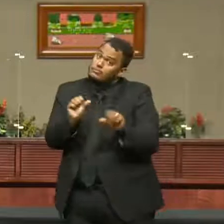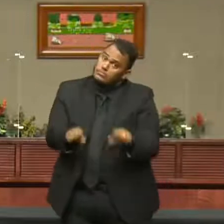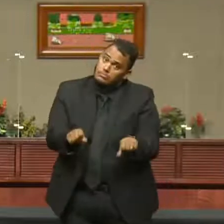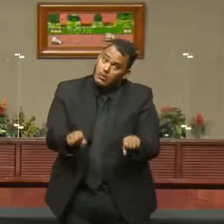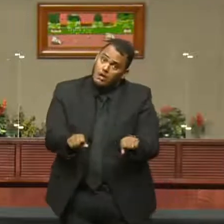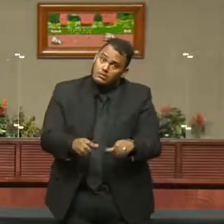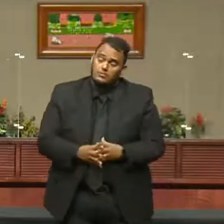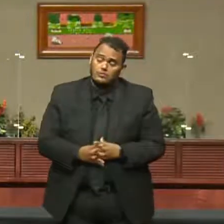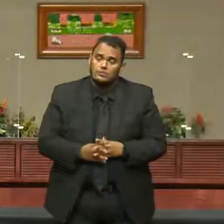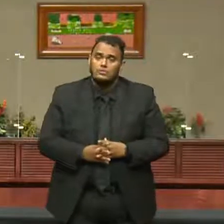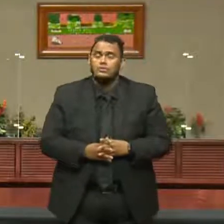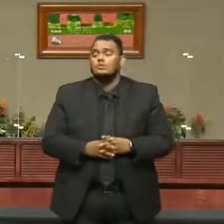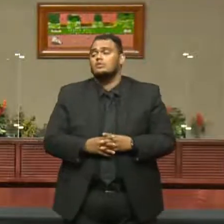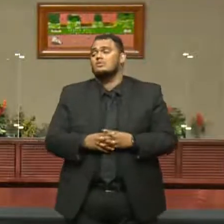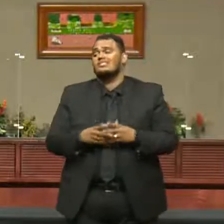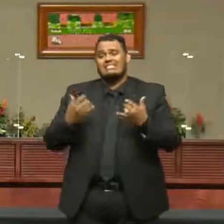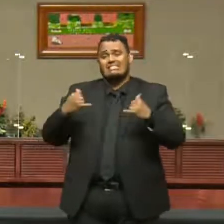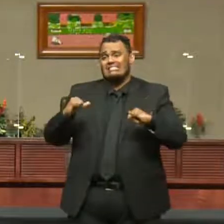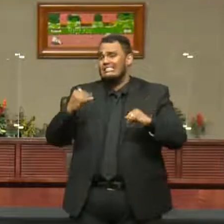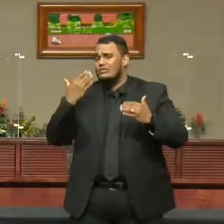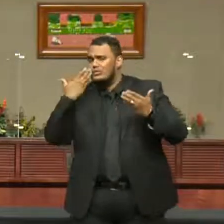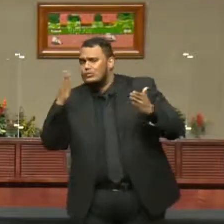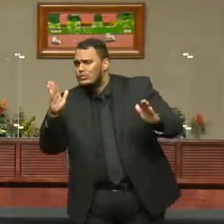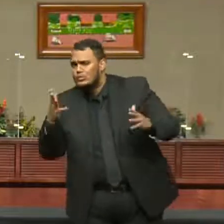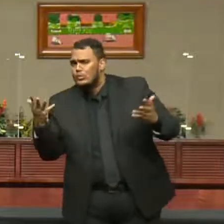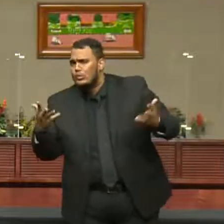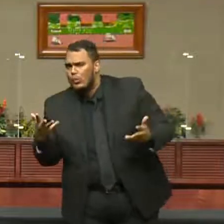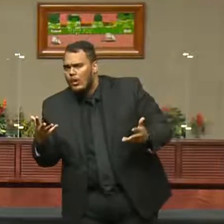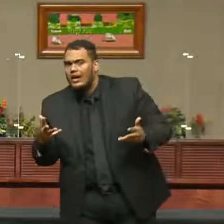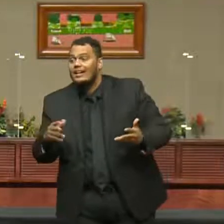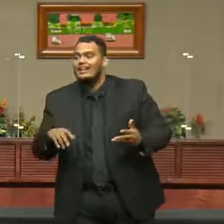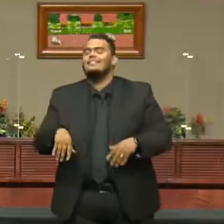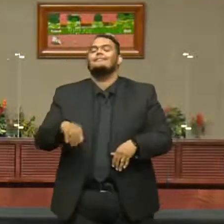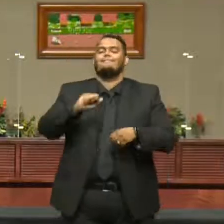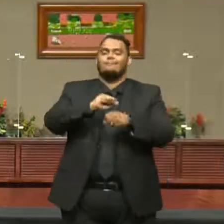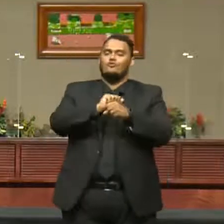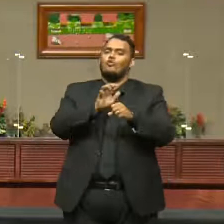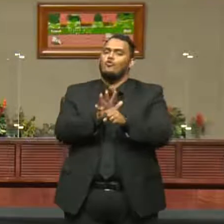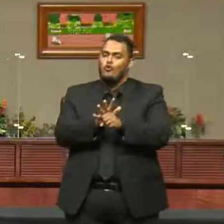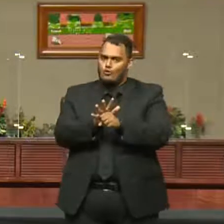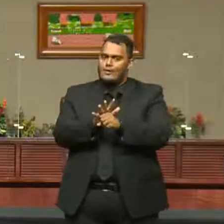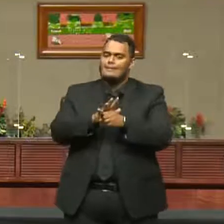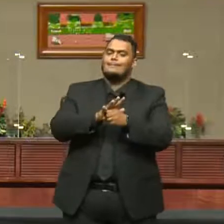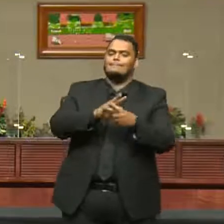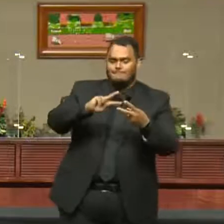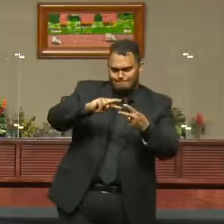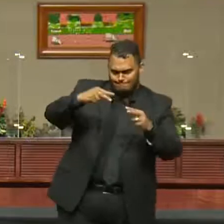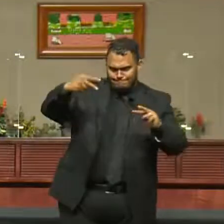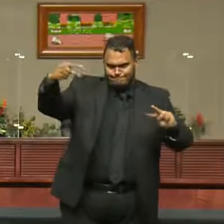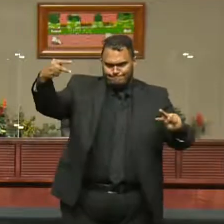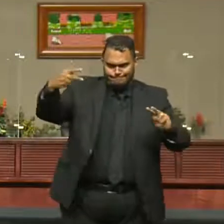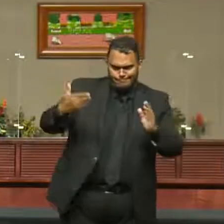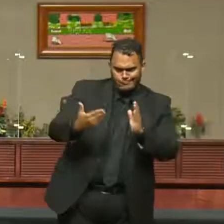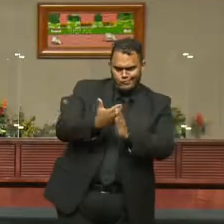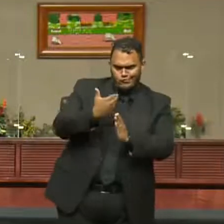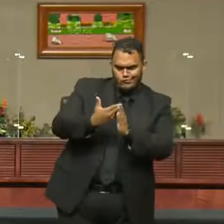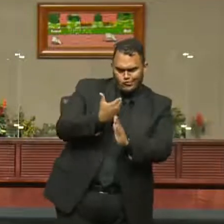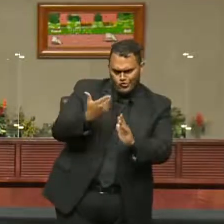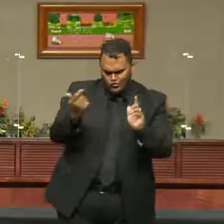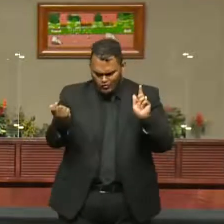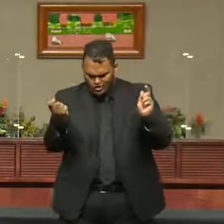of is those variants and how it's changing and how much it will mutate